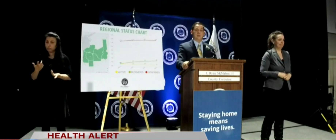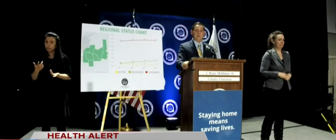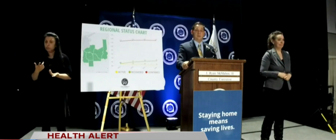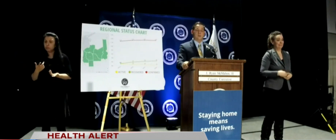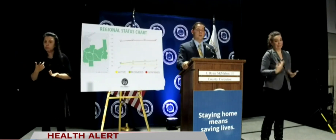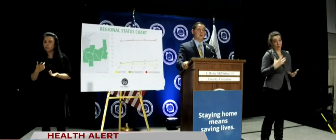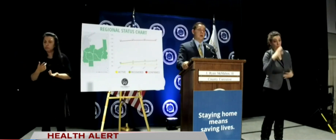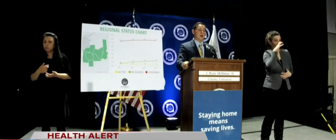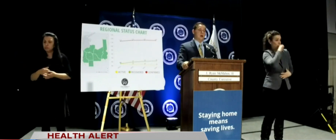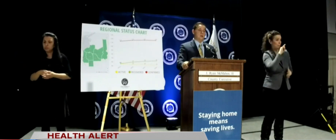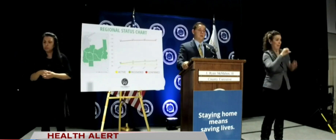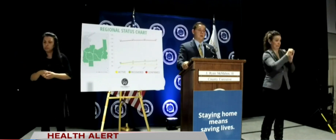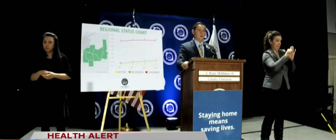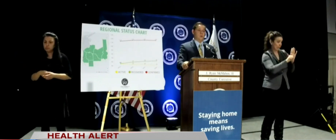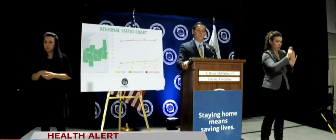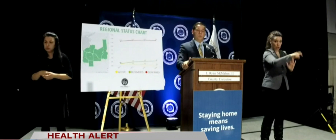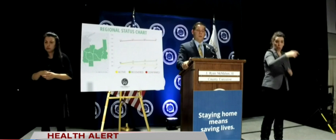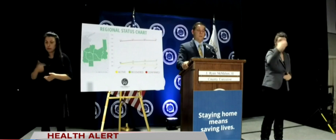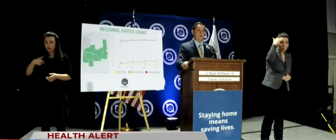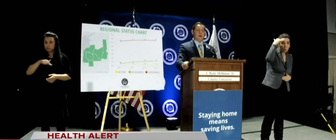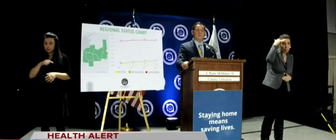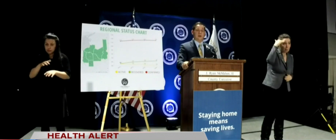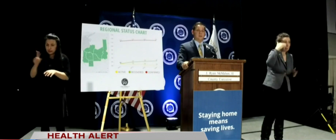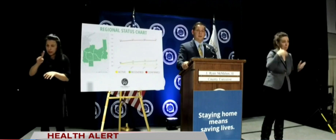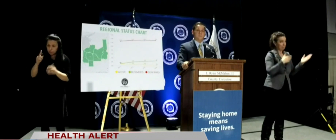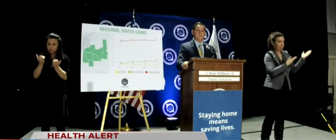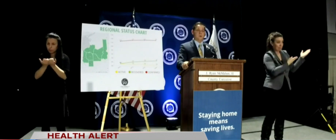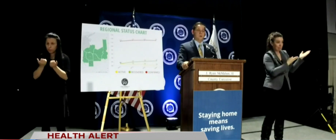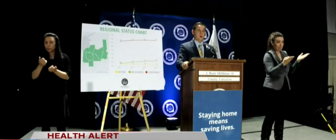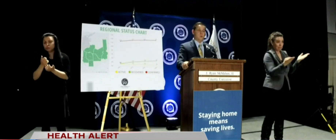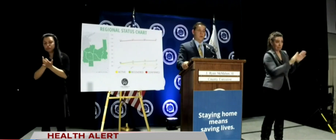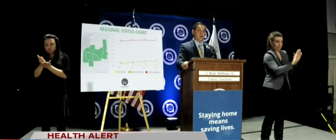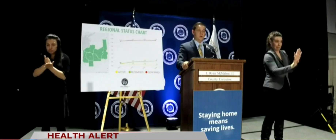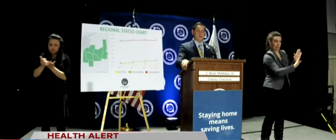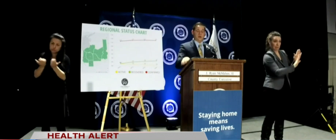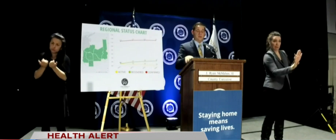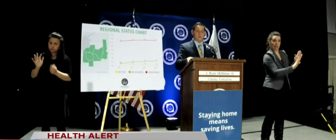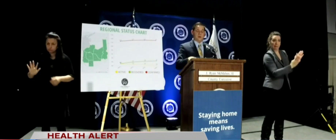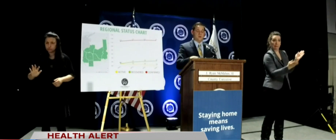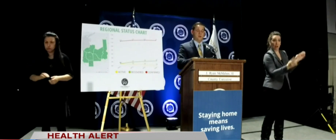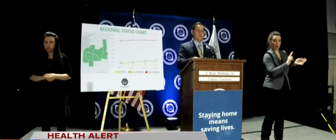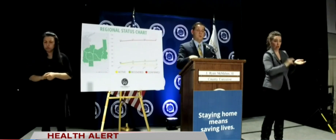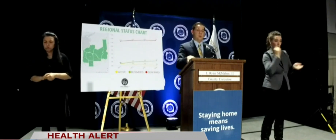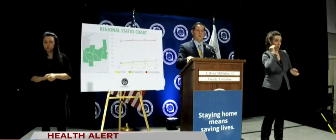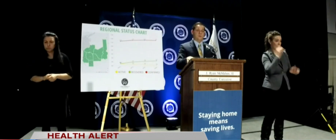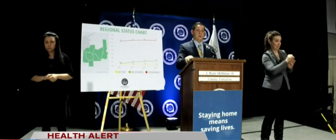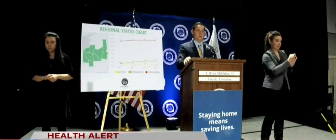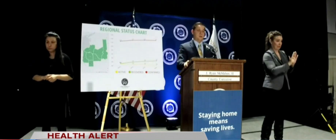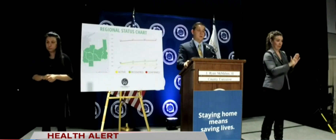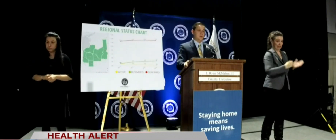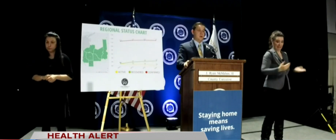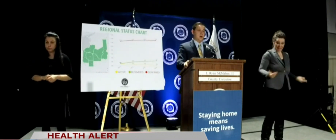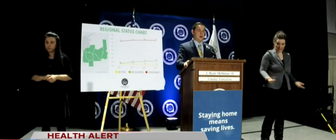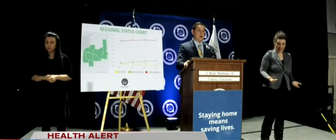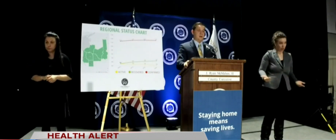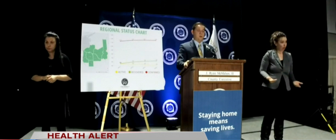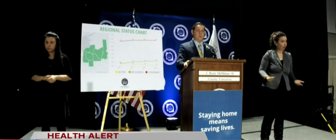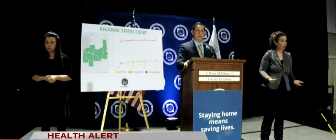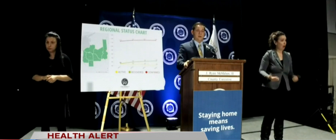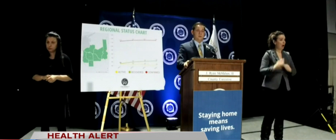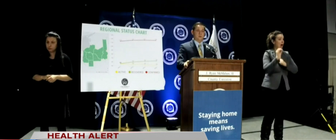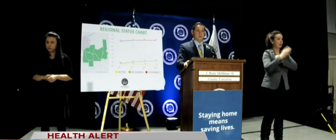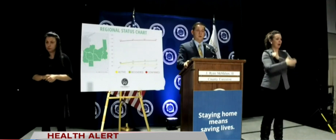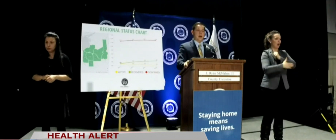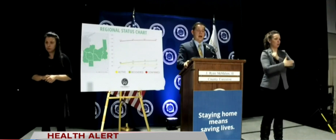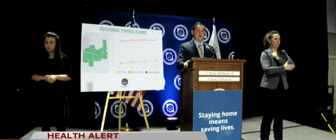the same levels. But you would have to ask them. We are as transparent as we can be with our information when